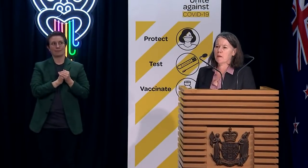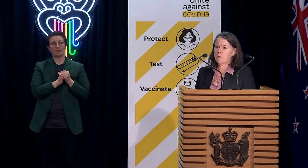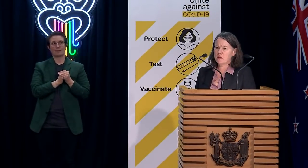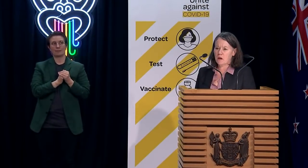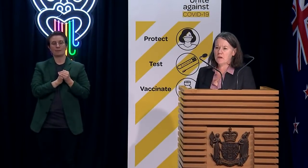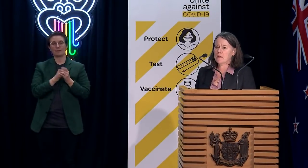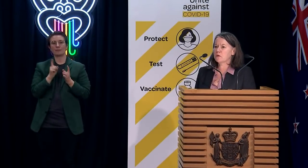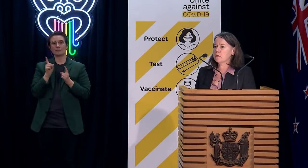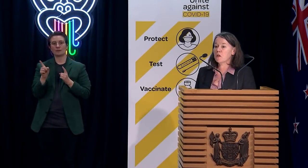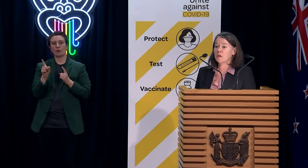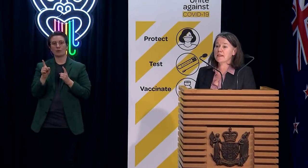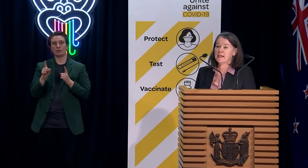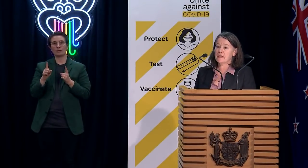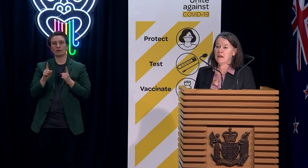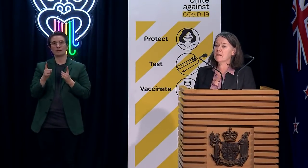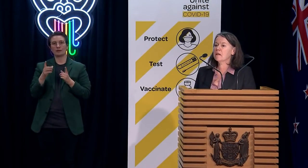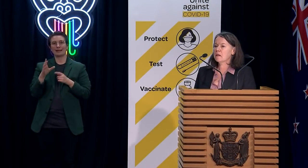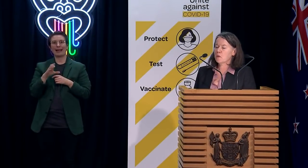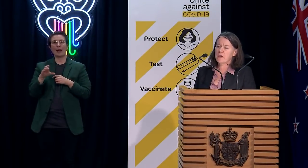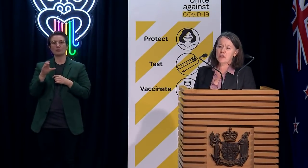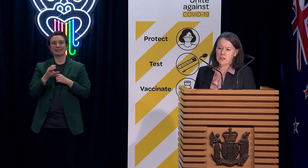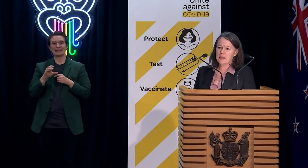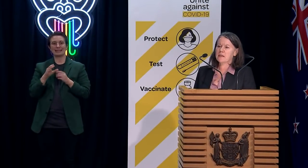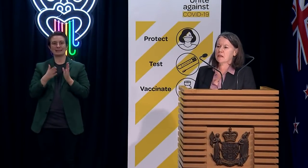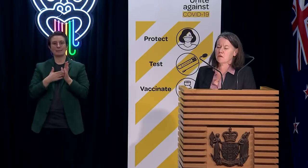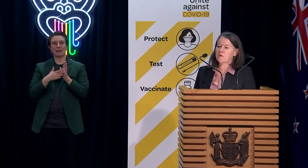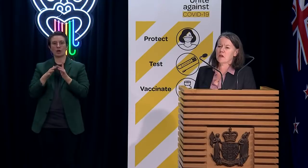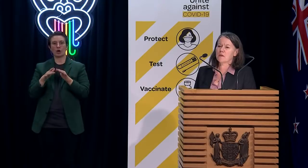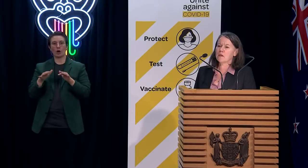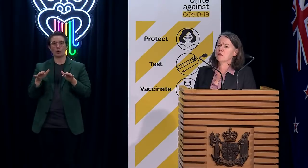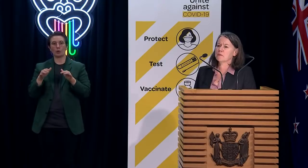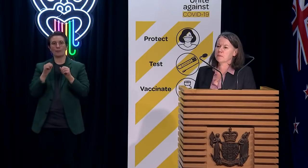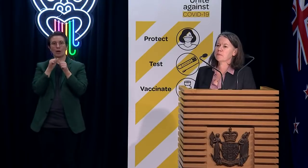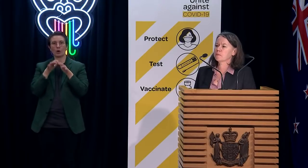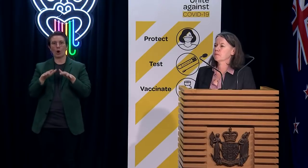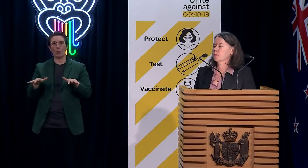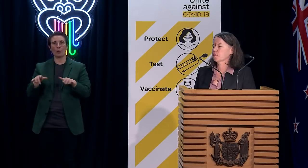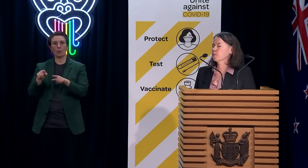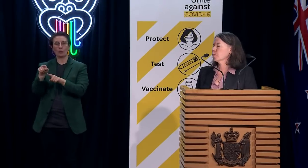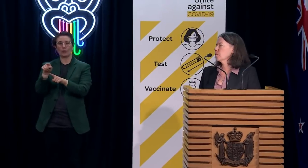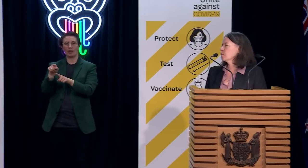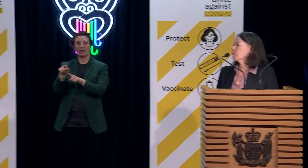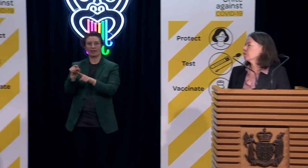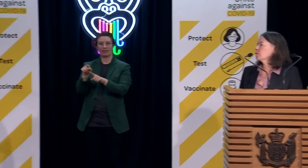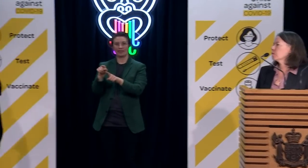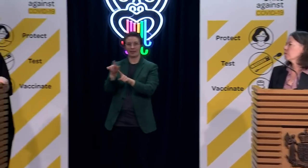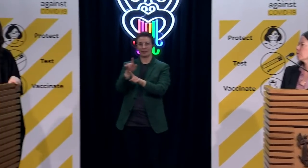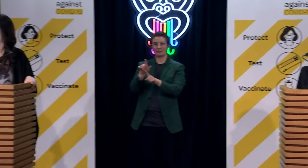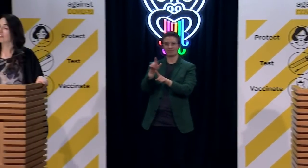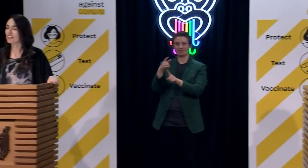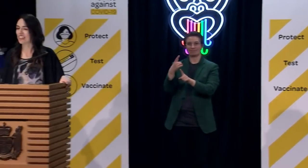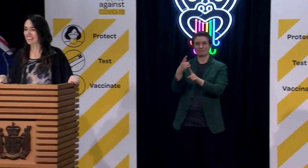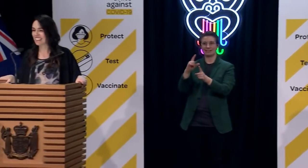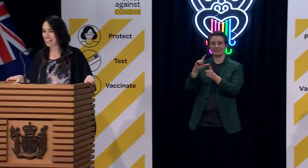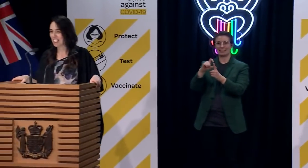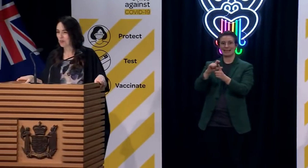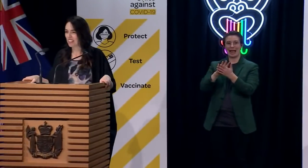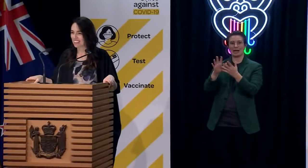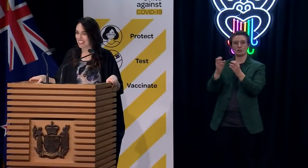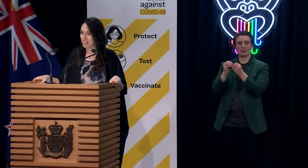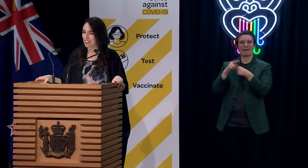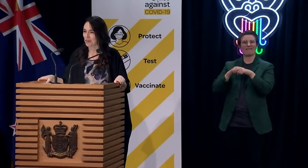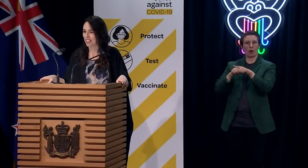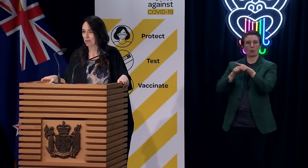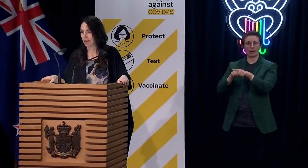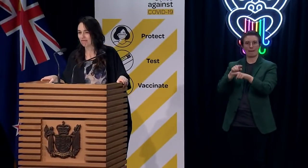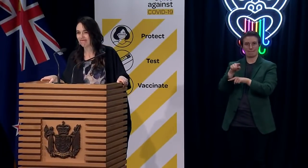are following up with the household and the contacts there, arranging testing of the household. We have a very good understanding of